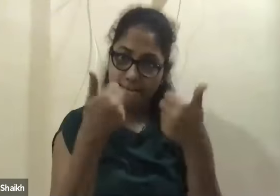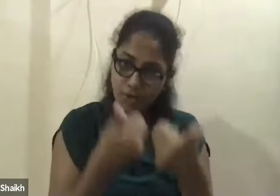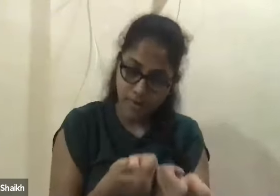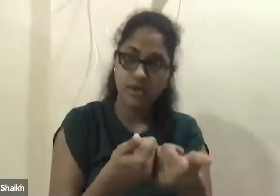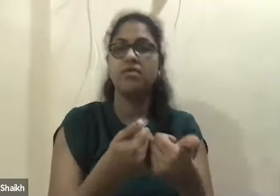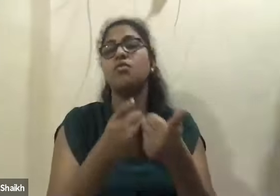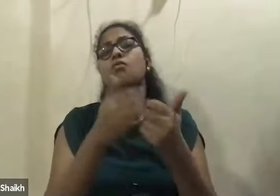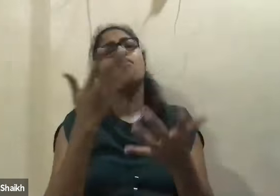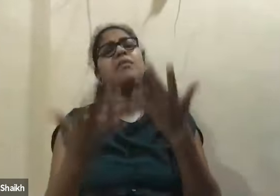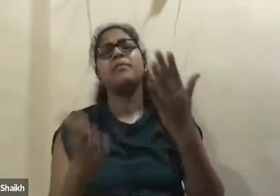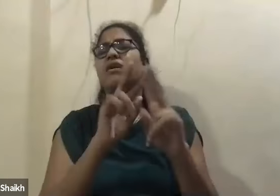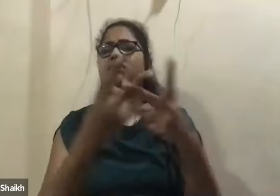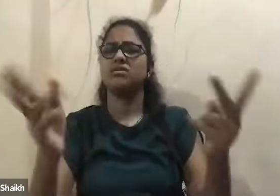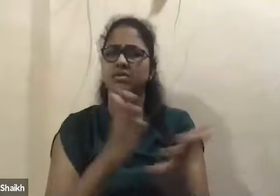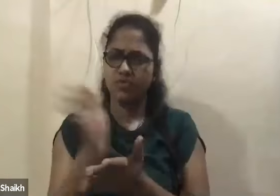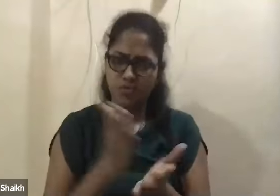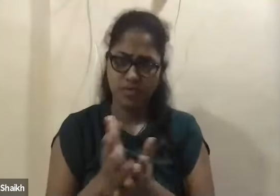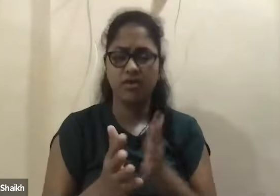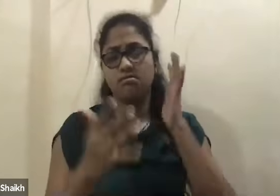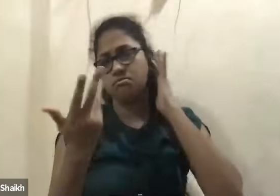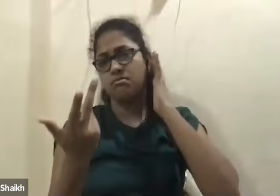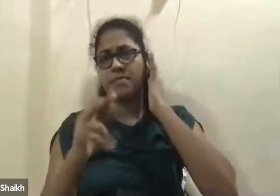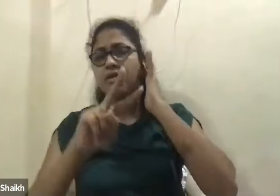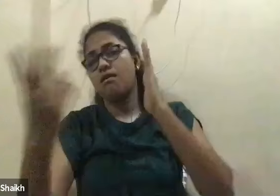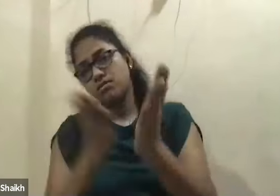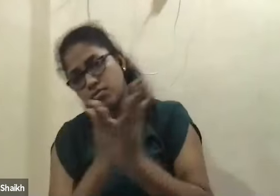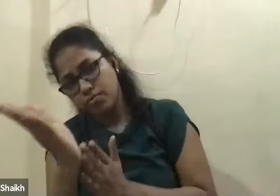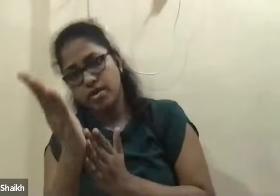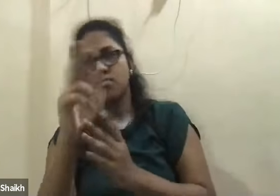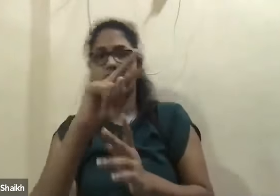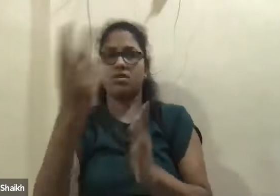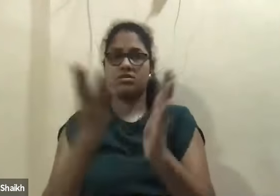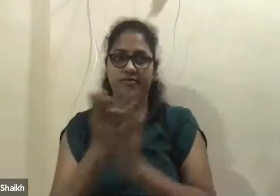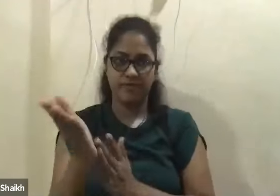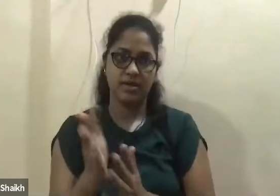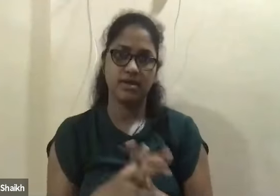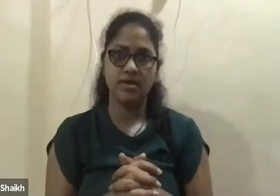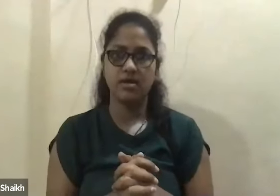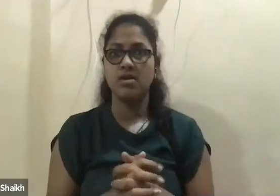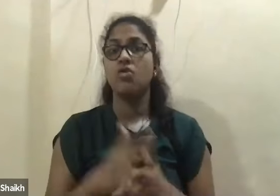can be even in the alternative, something else can be arranged. Say the legal guardian who